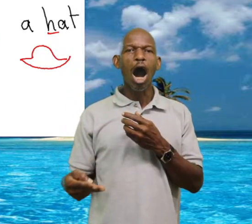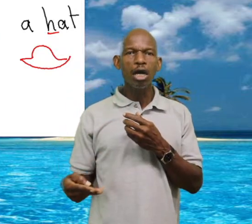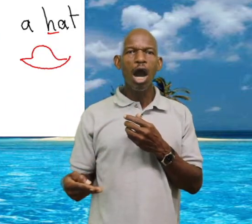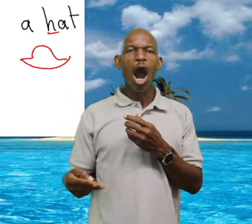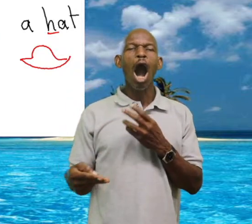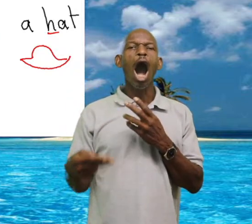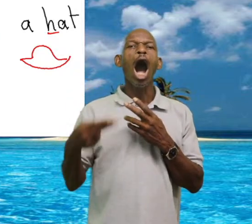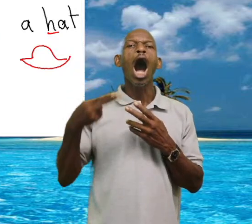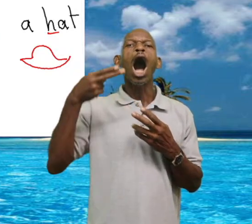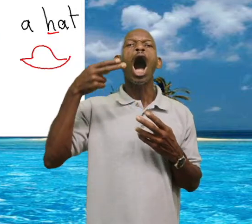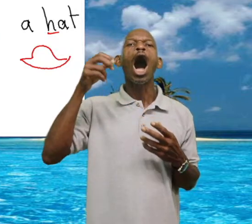E.